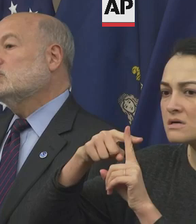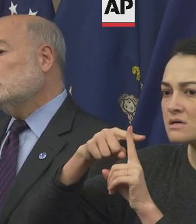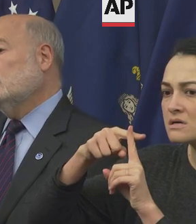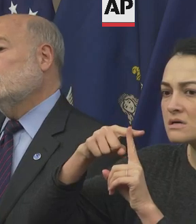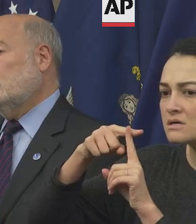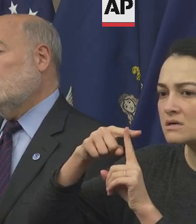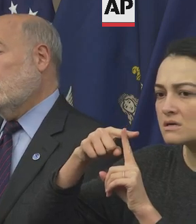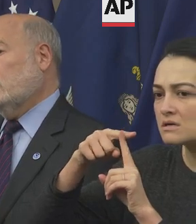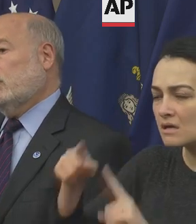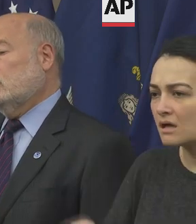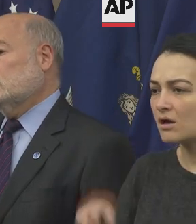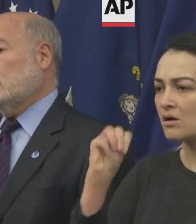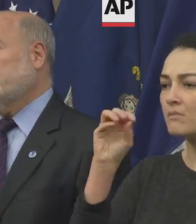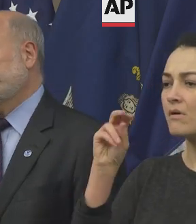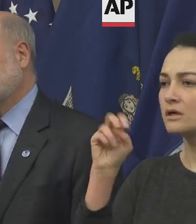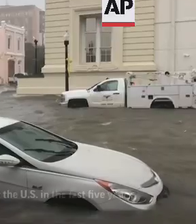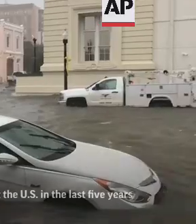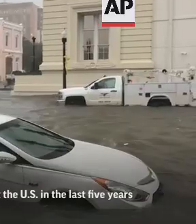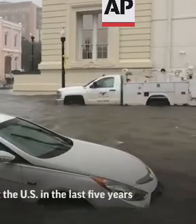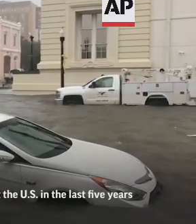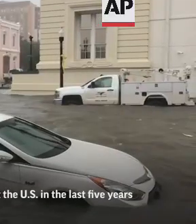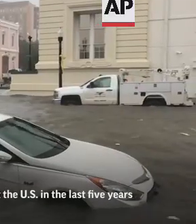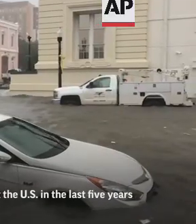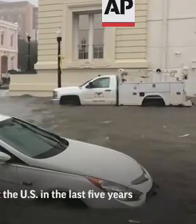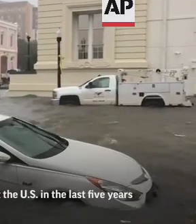play into the outlook that you just saw.